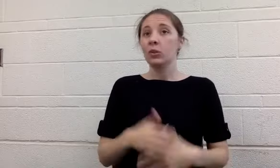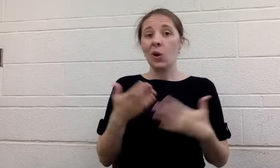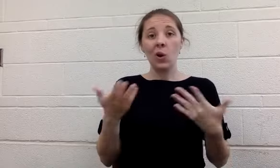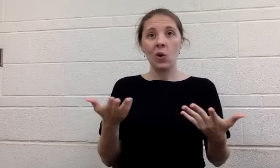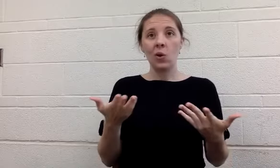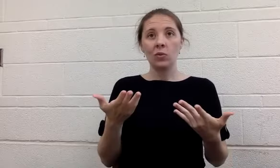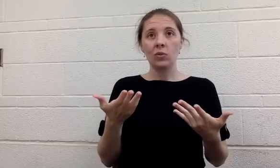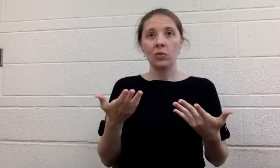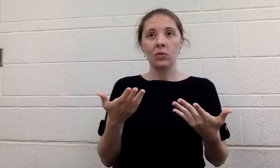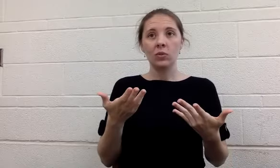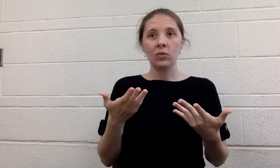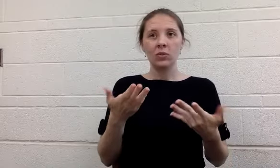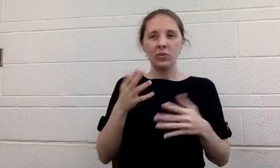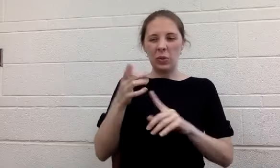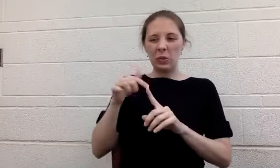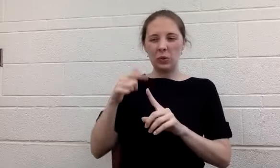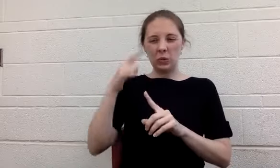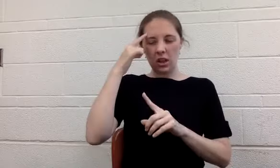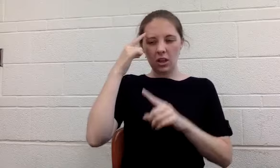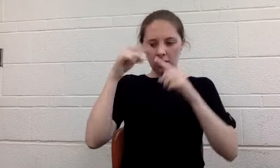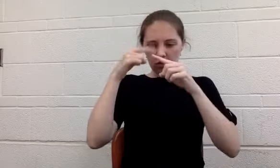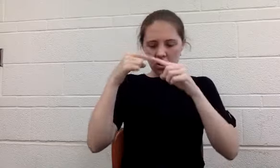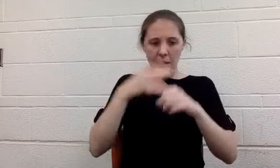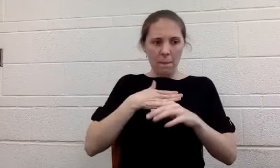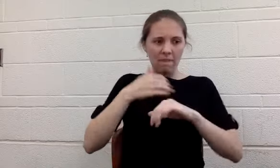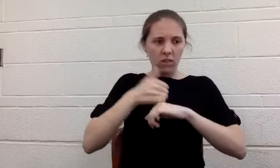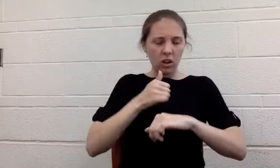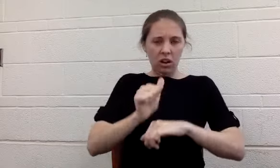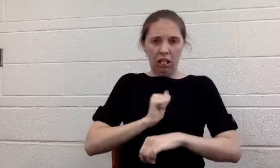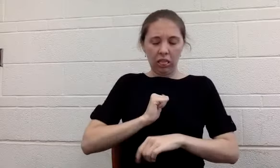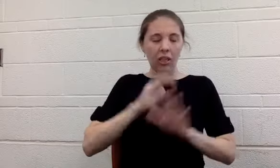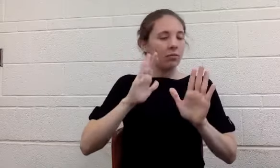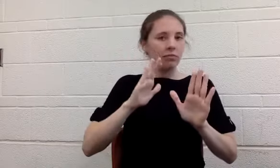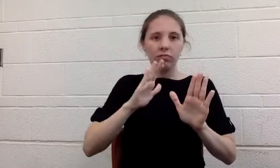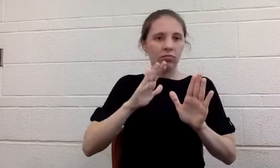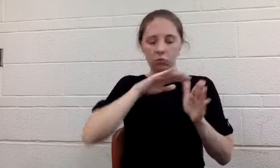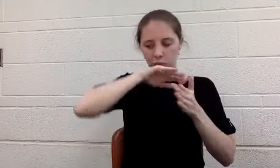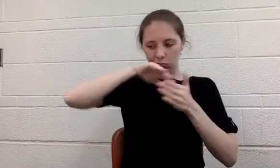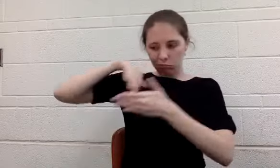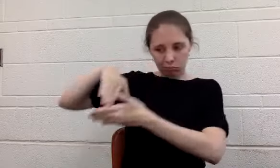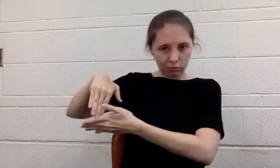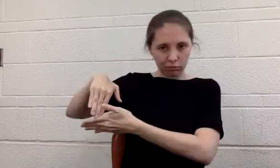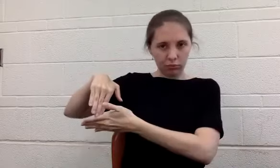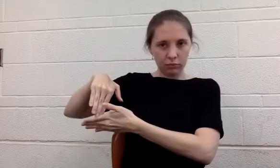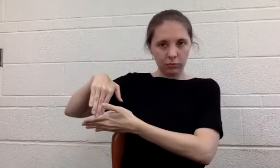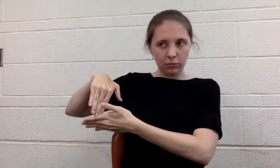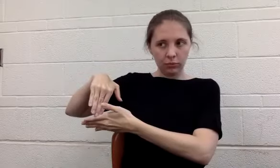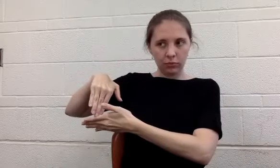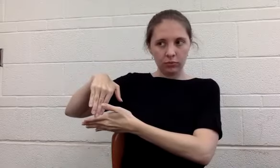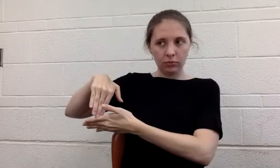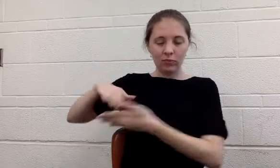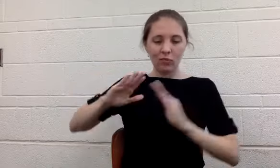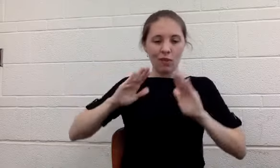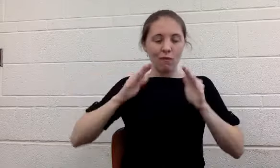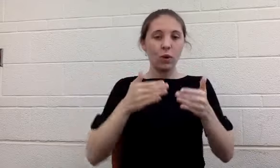that. When does that thinking ever go away? I don't know when it ever goes away. But again, one more time, what I know today about me